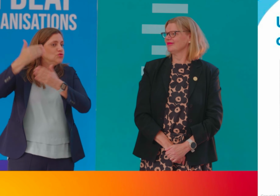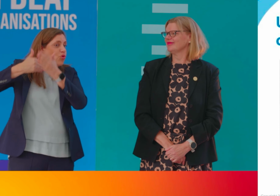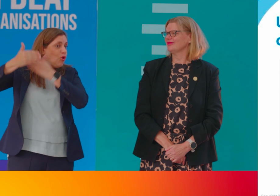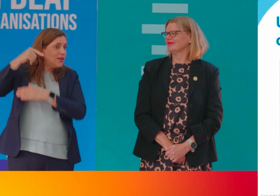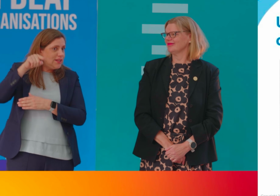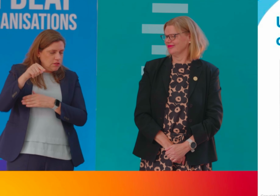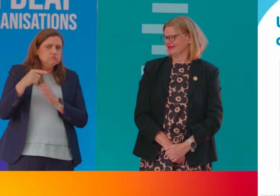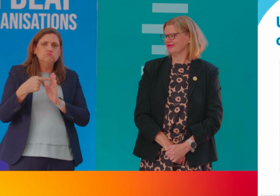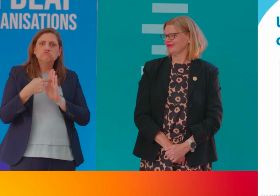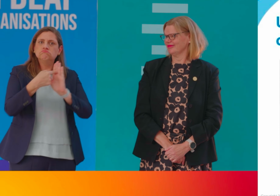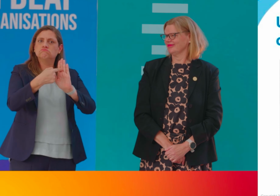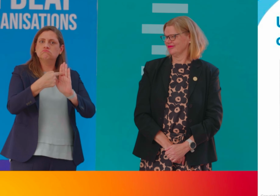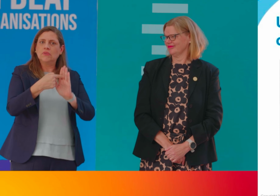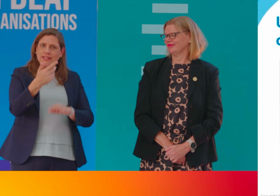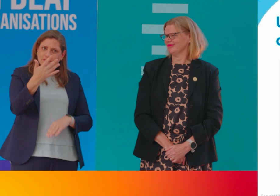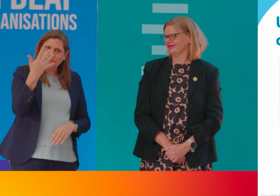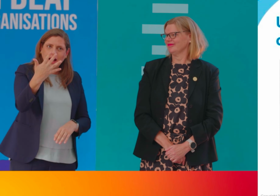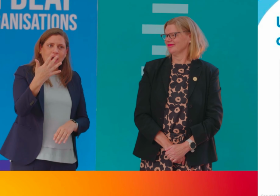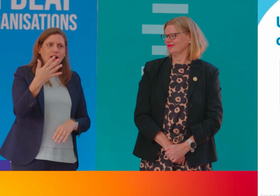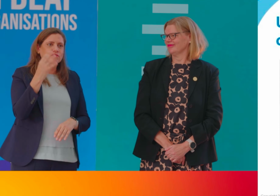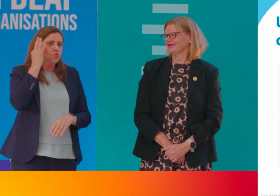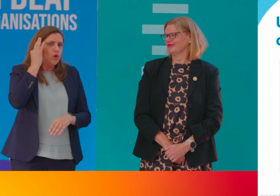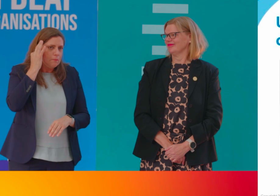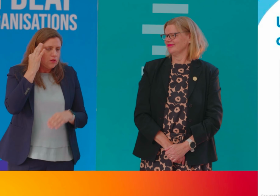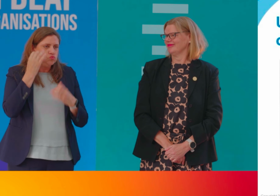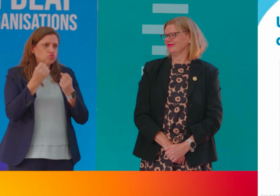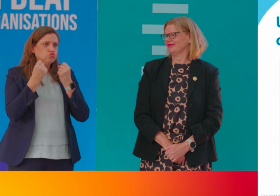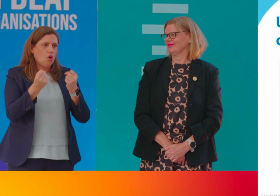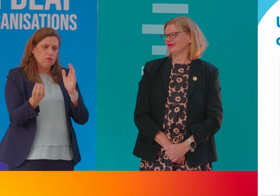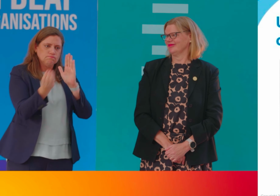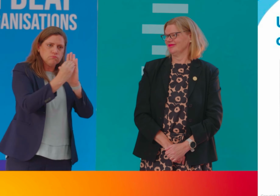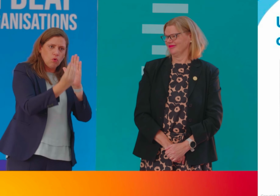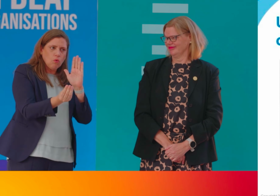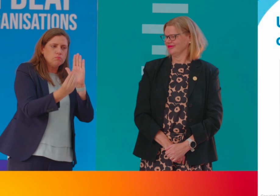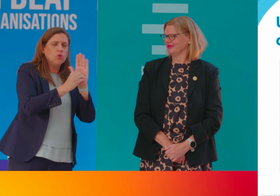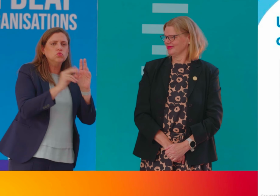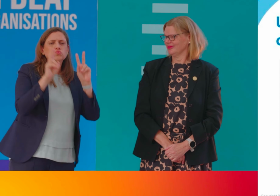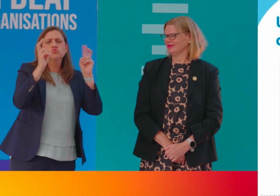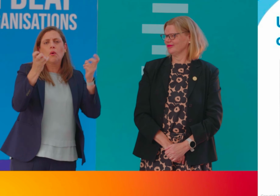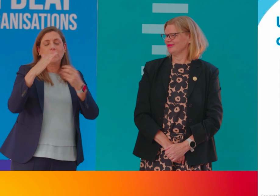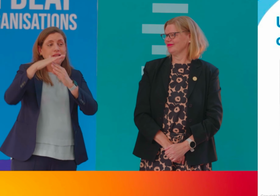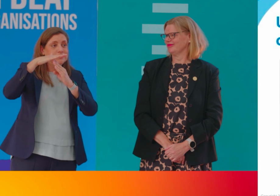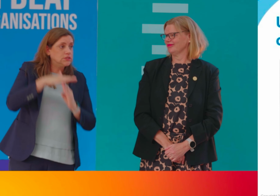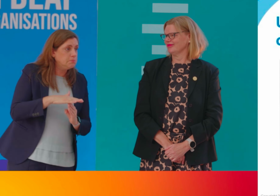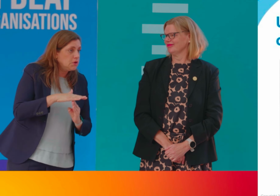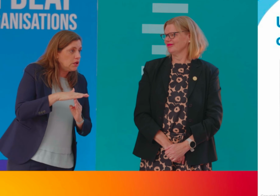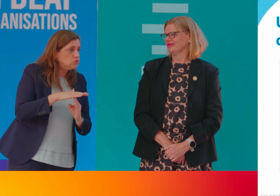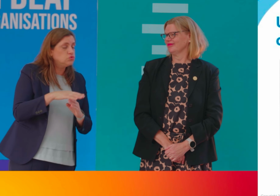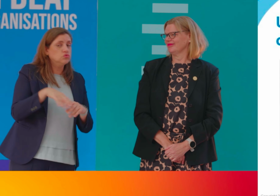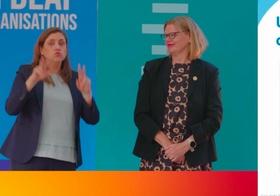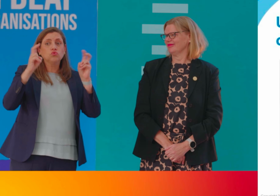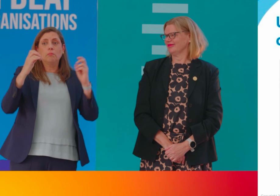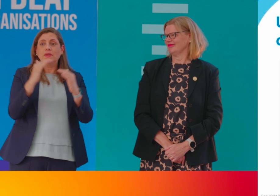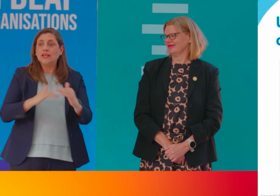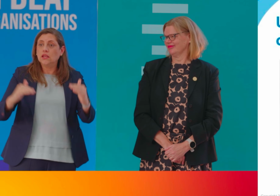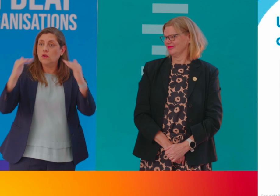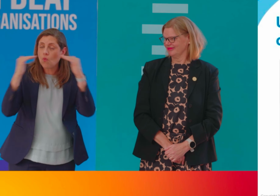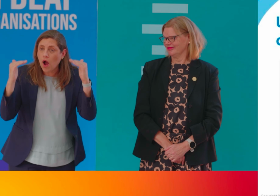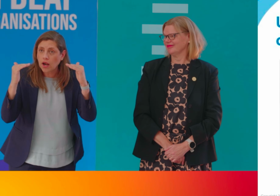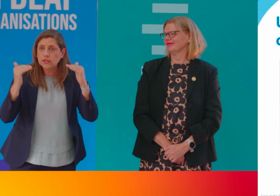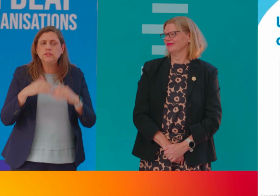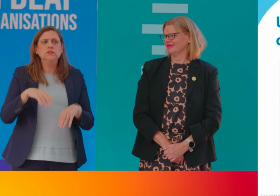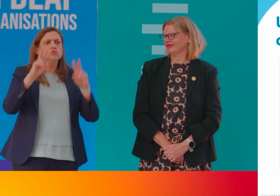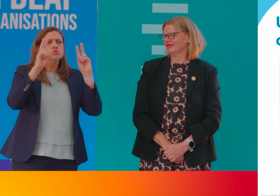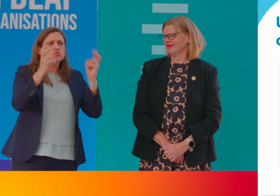If you check the UN website, you will get to see them listed in relationship to issues of